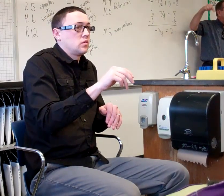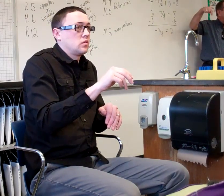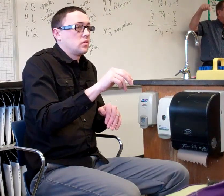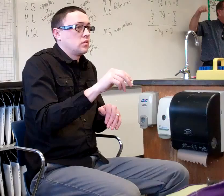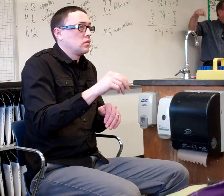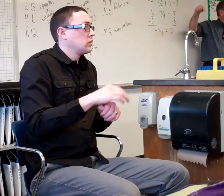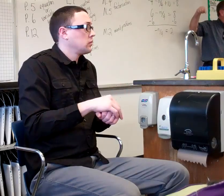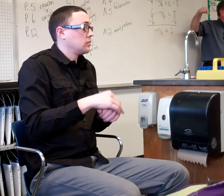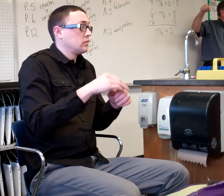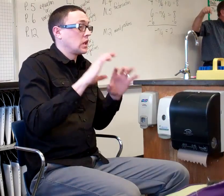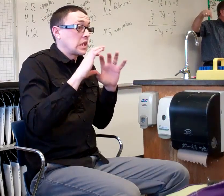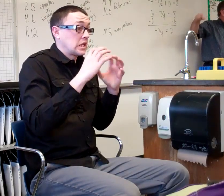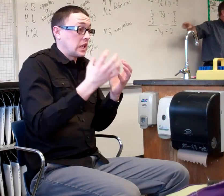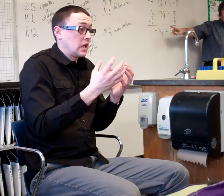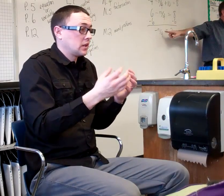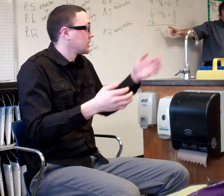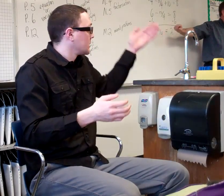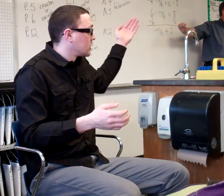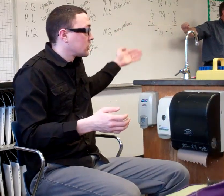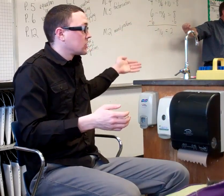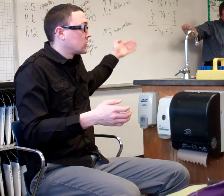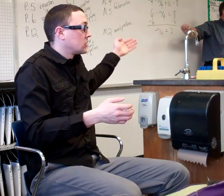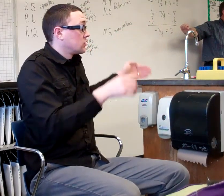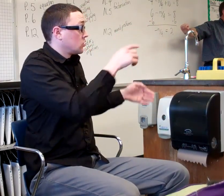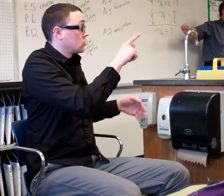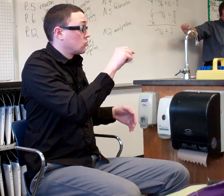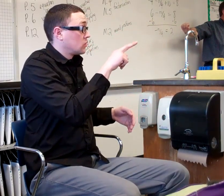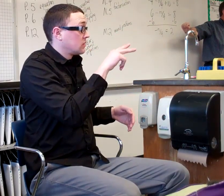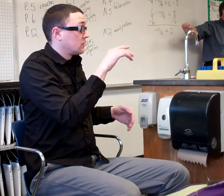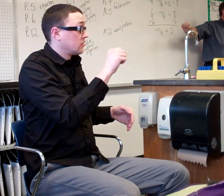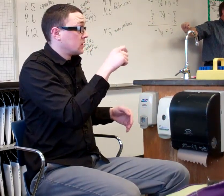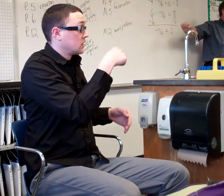Class going on up here. Travis, tell me what we just talked about.